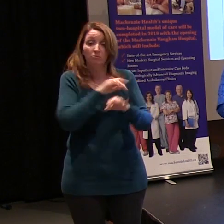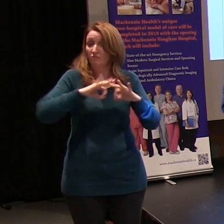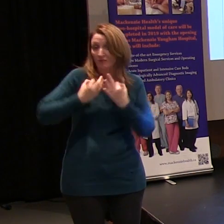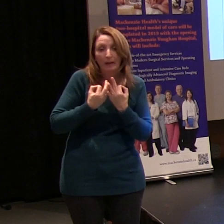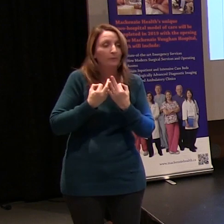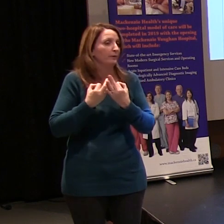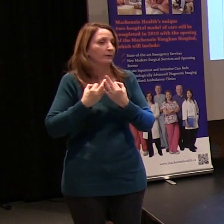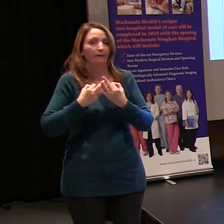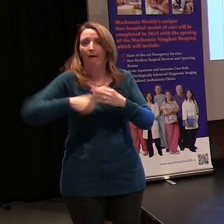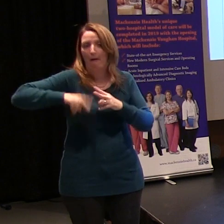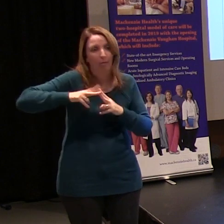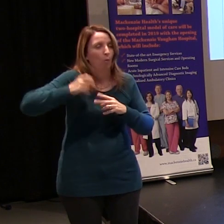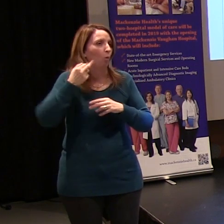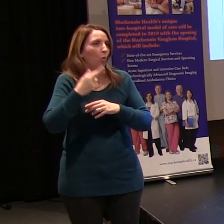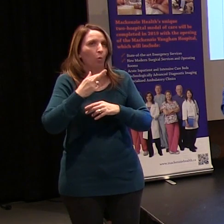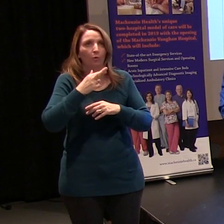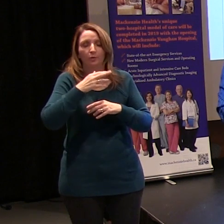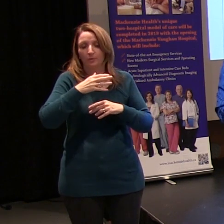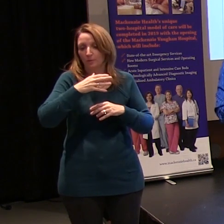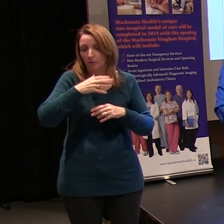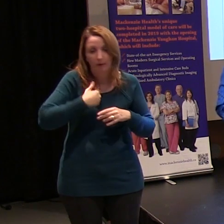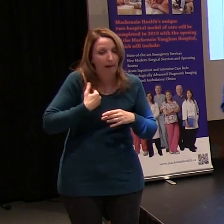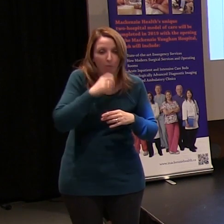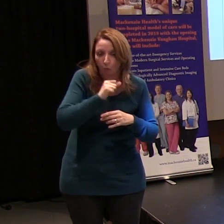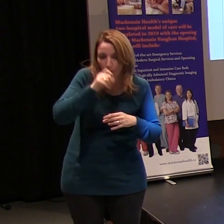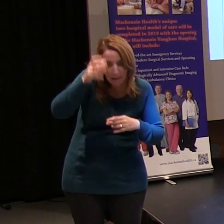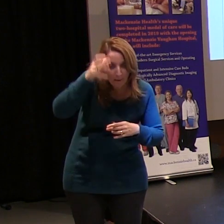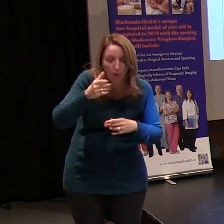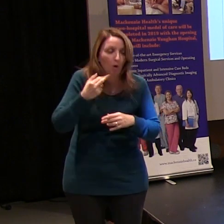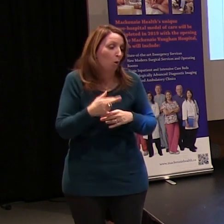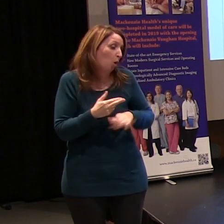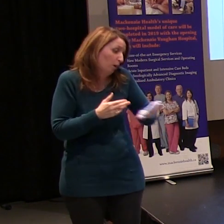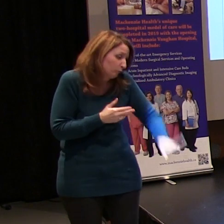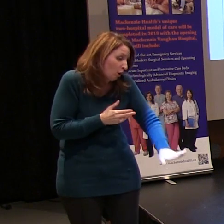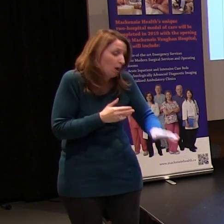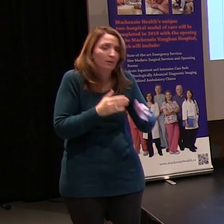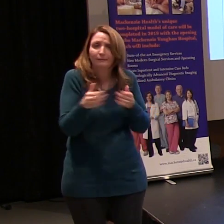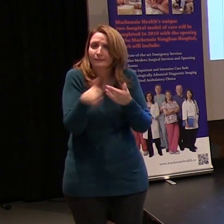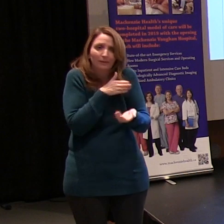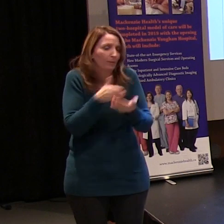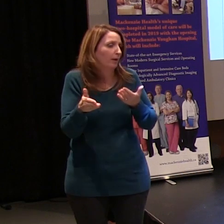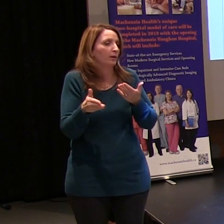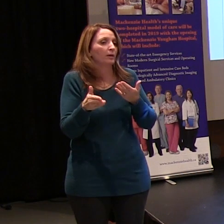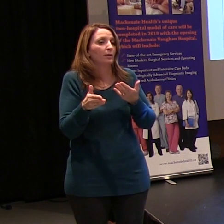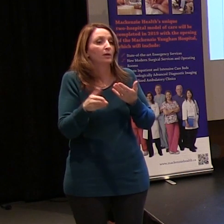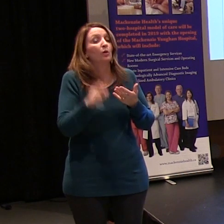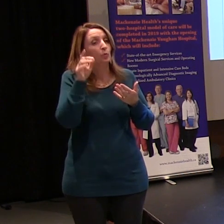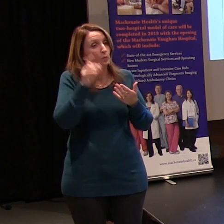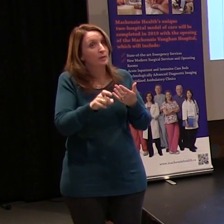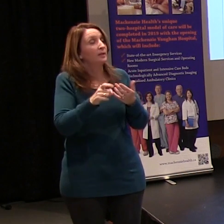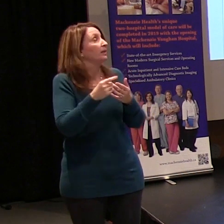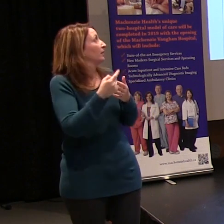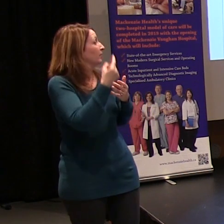member, if we have an old parent or a young child, or any kind of other environment. Why we need to